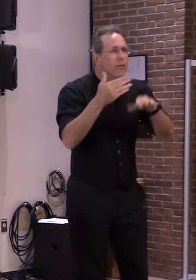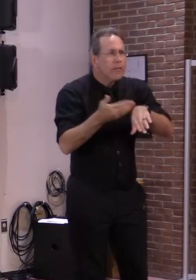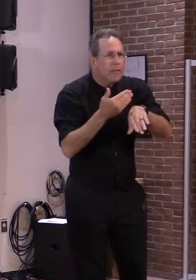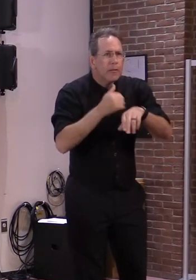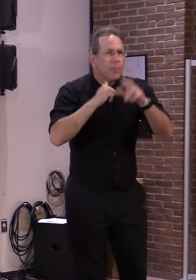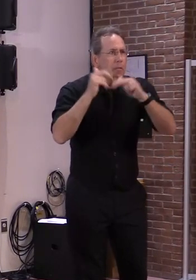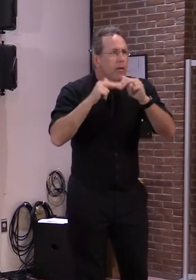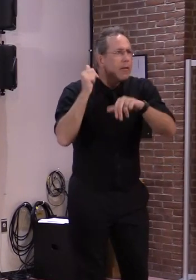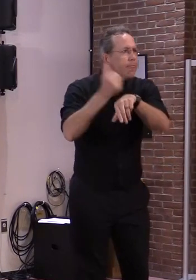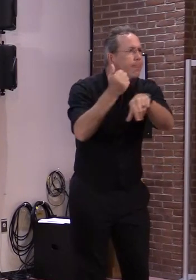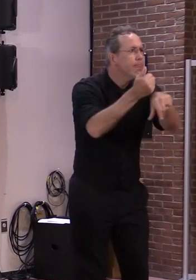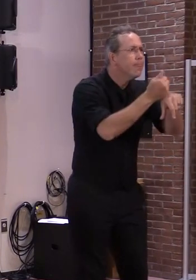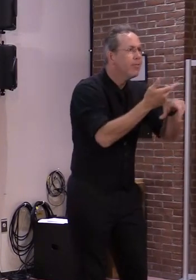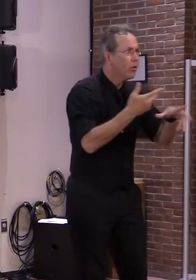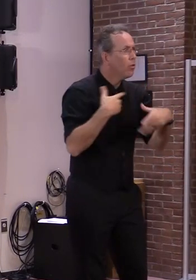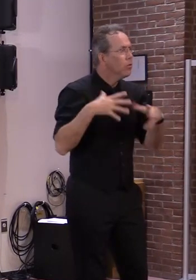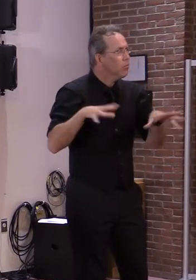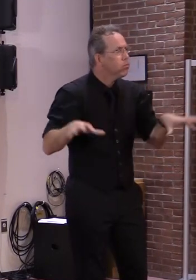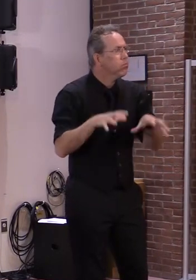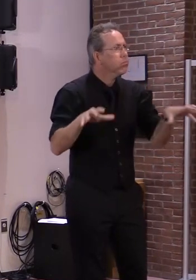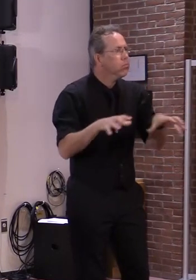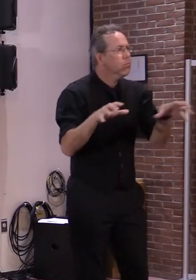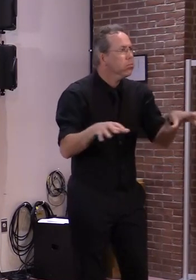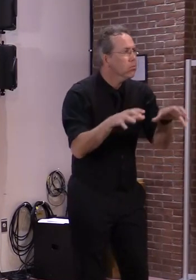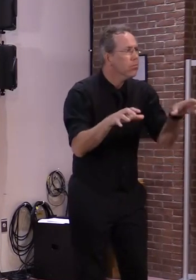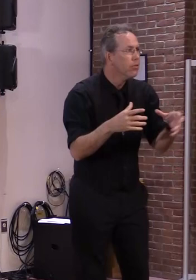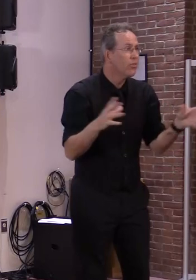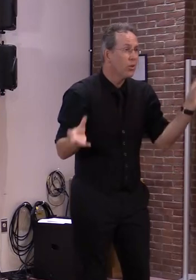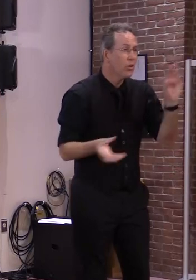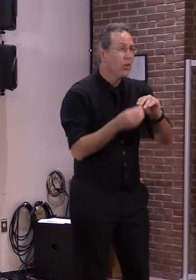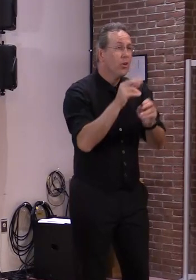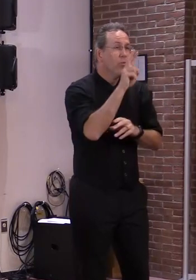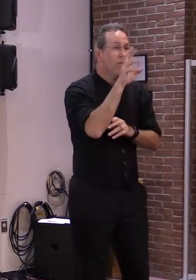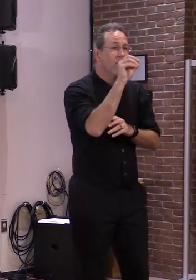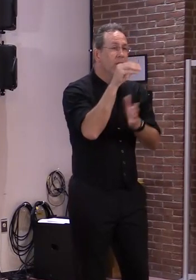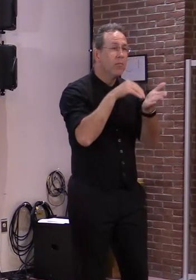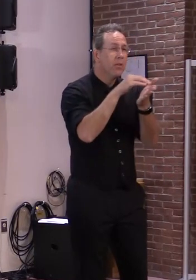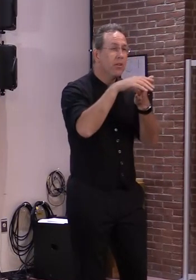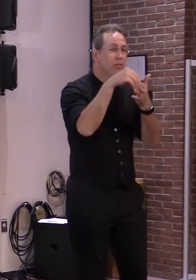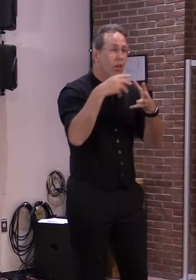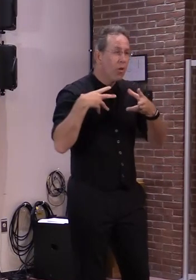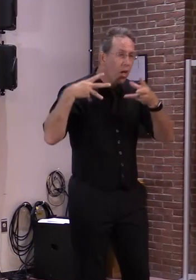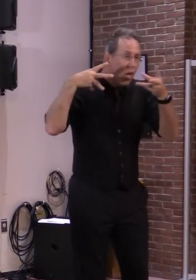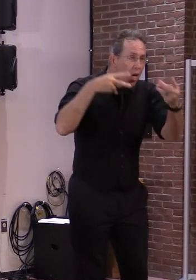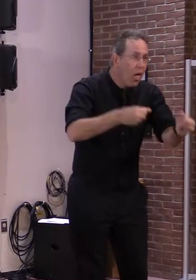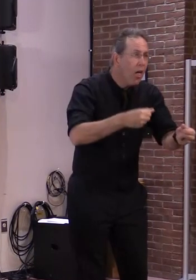So we anticipate that what we are going to do is,